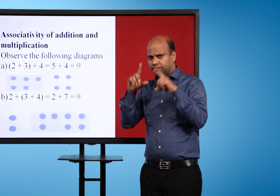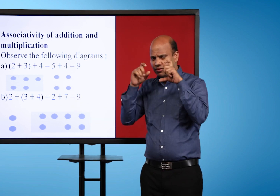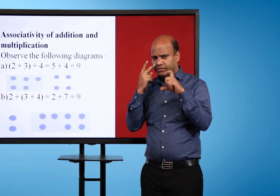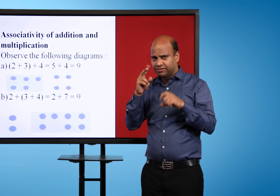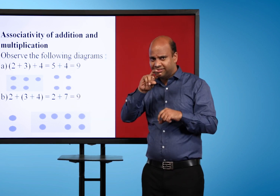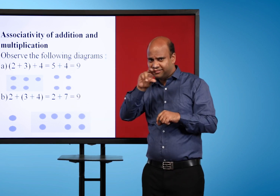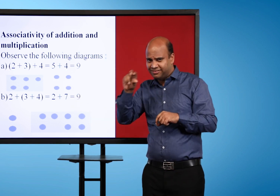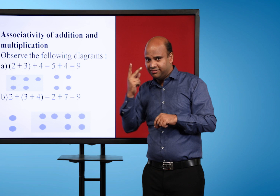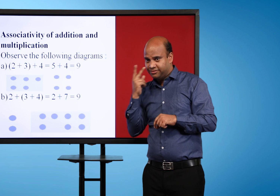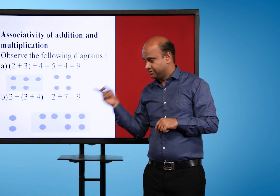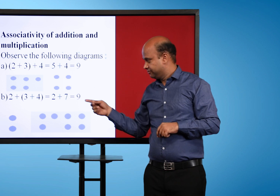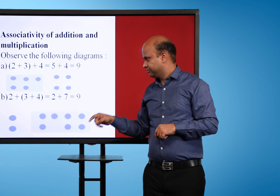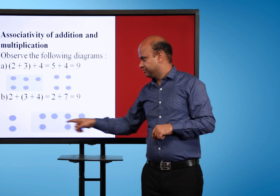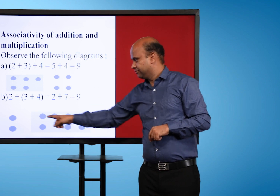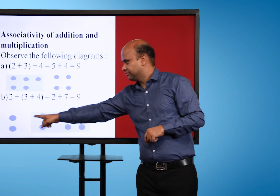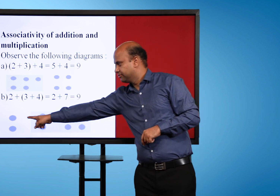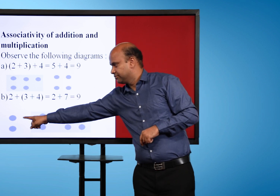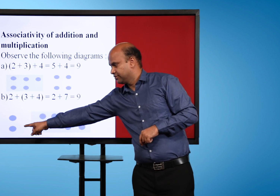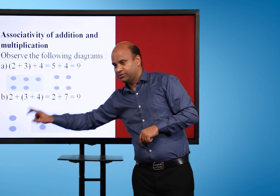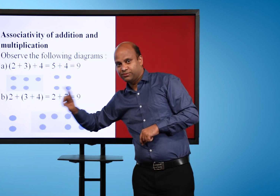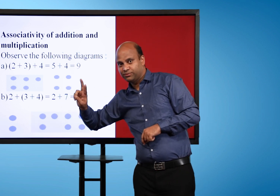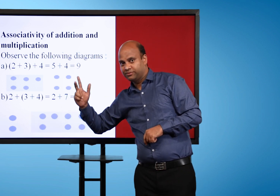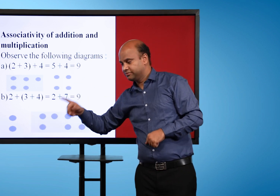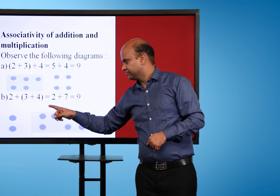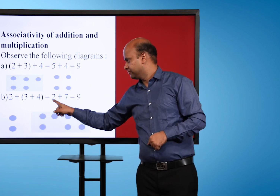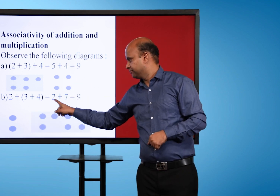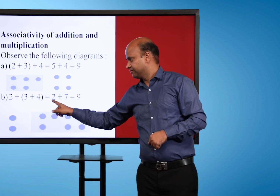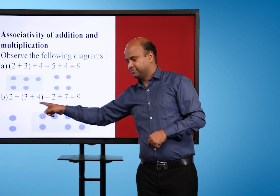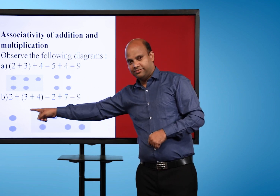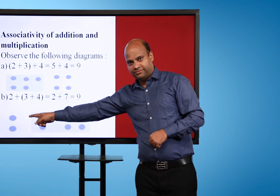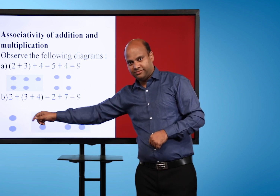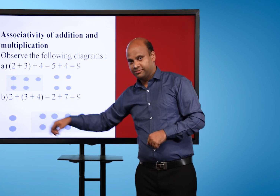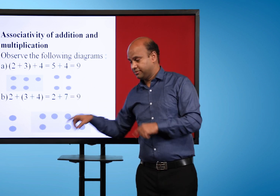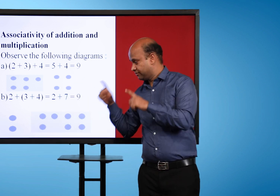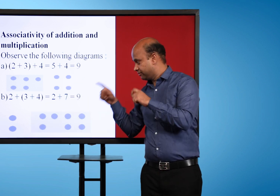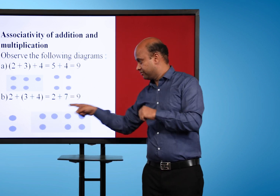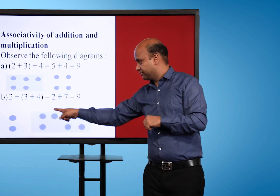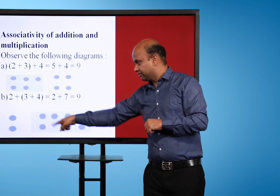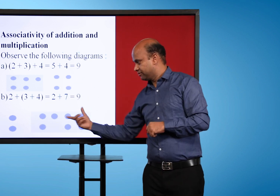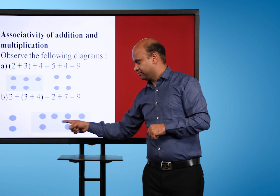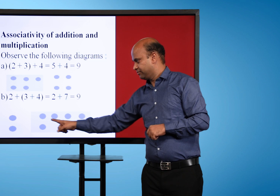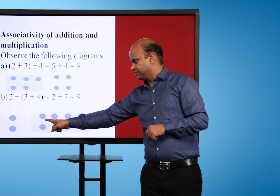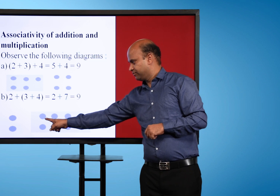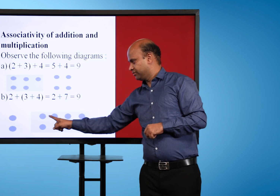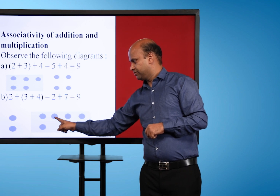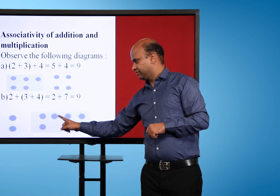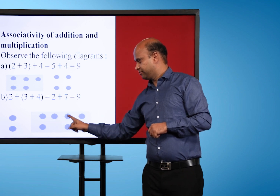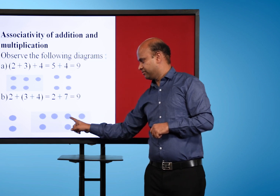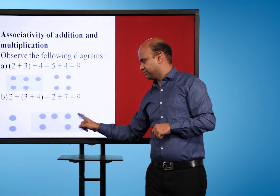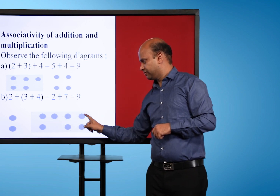Next to this, we again have a diagram. The first box shows 2 balls and then we have a box with 7